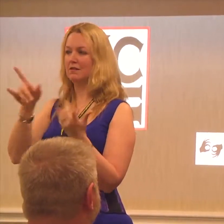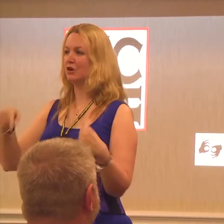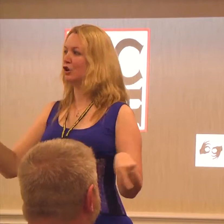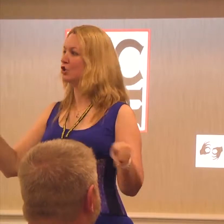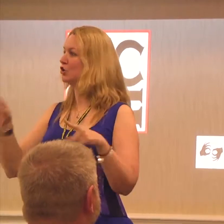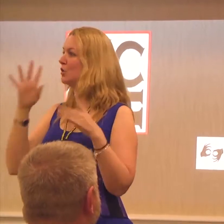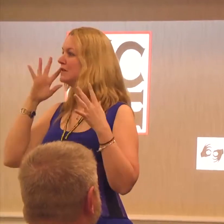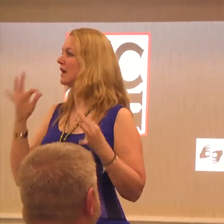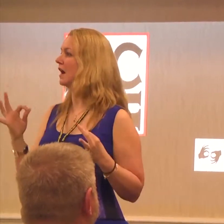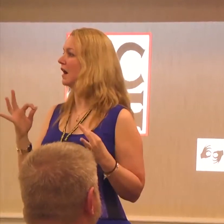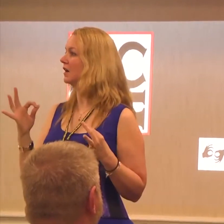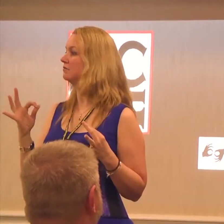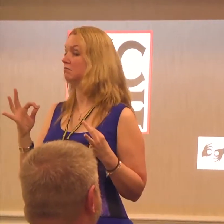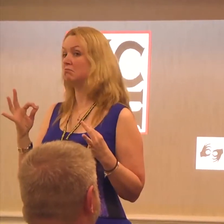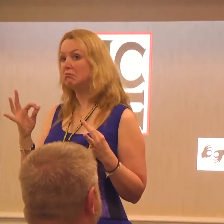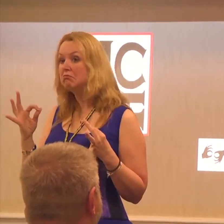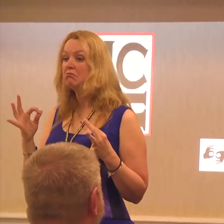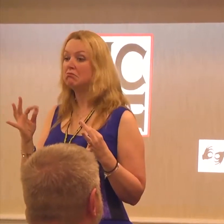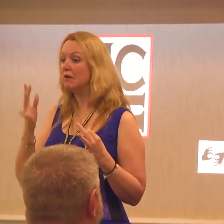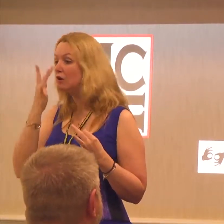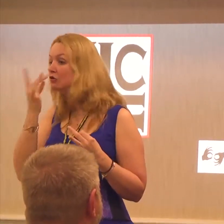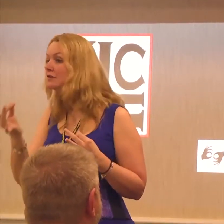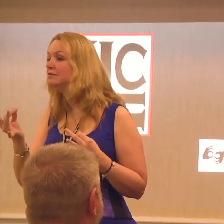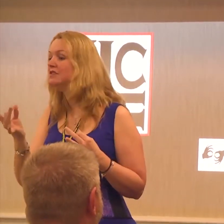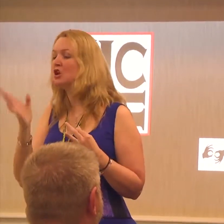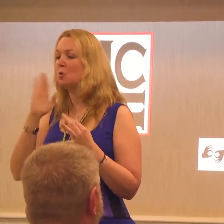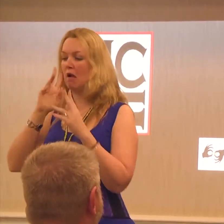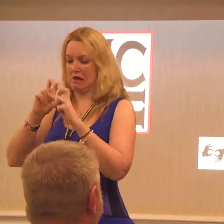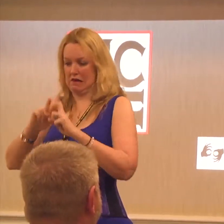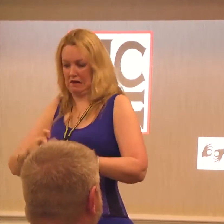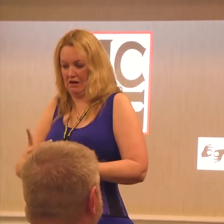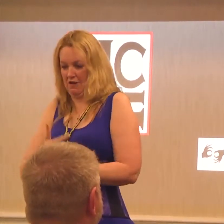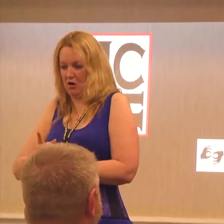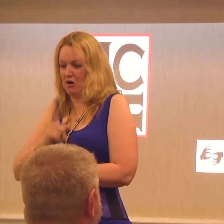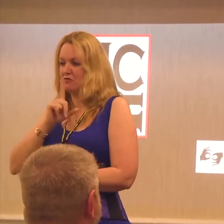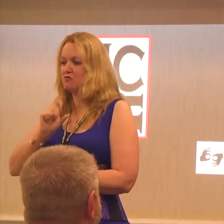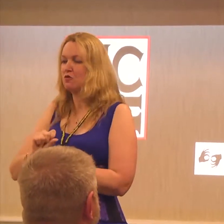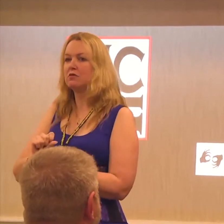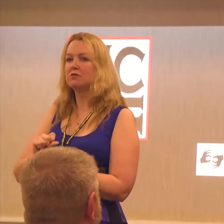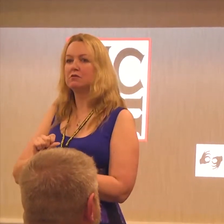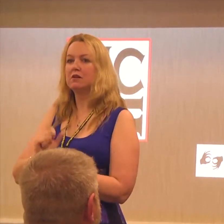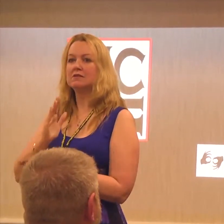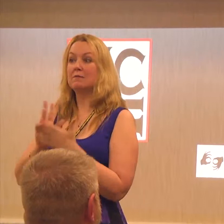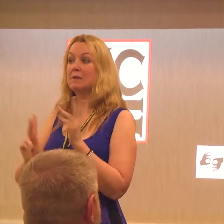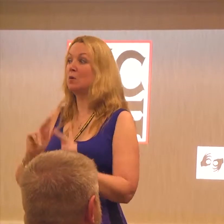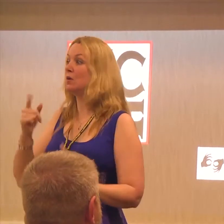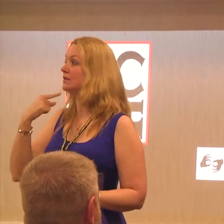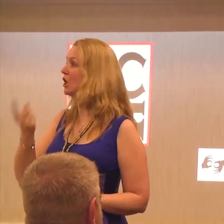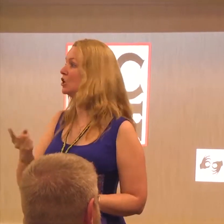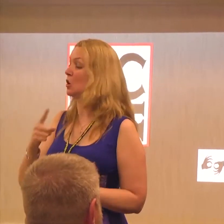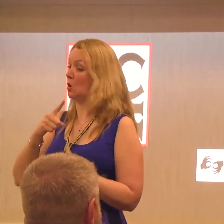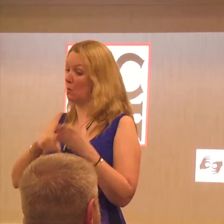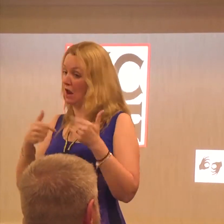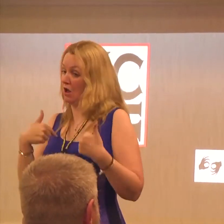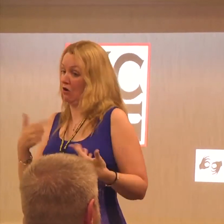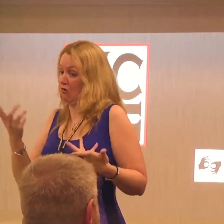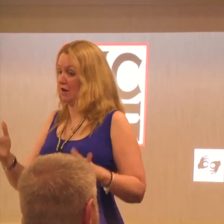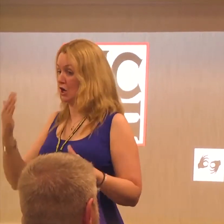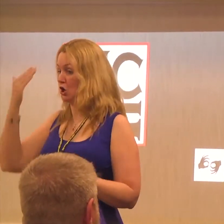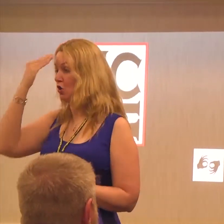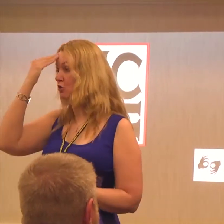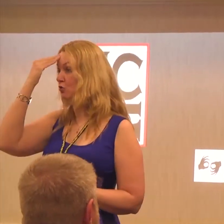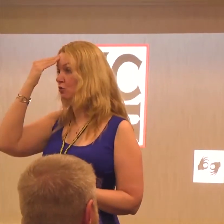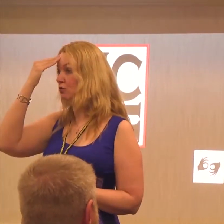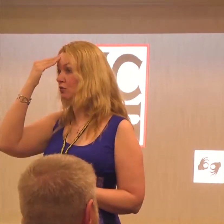decide if you're interested, and you will find the truth. There are people out there who will tell you what they know.